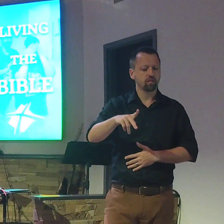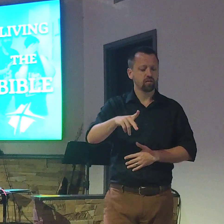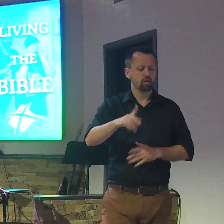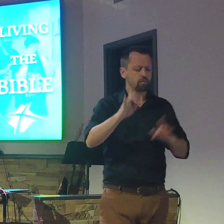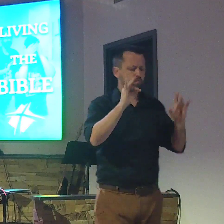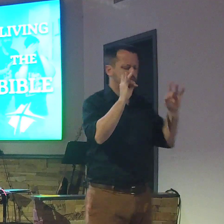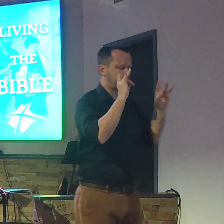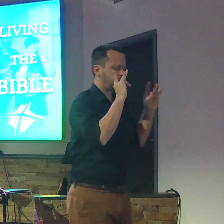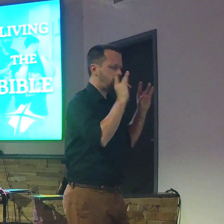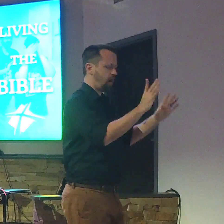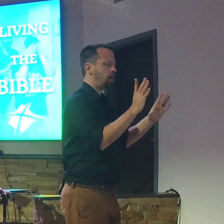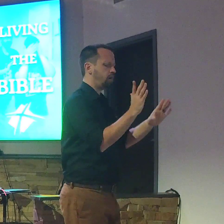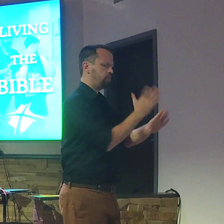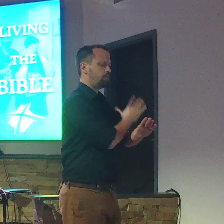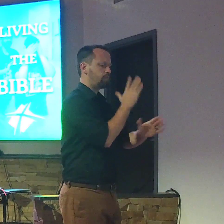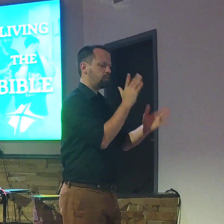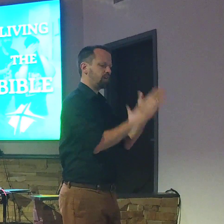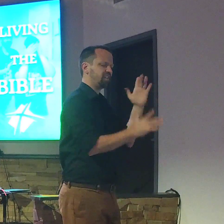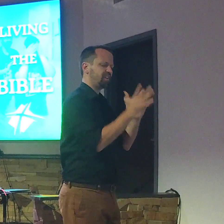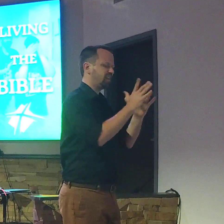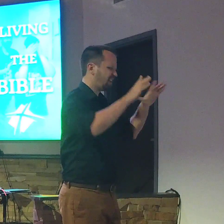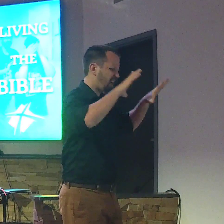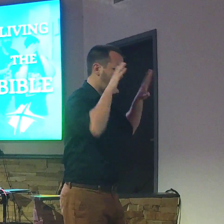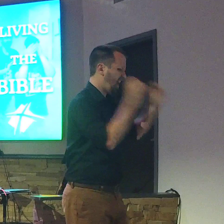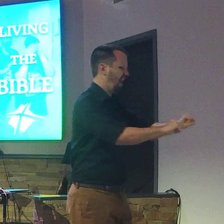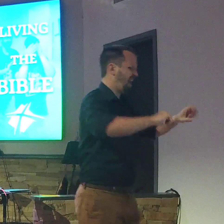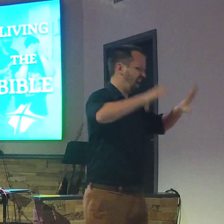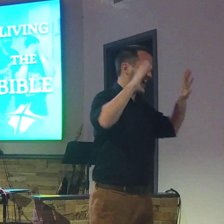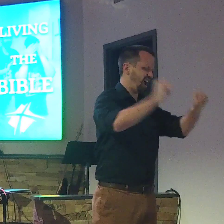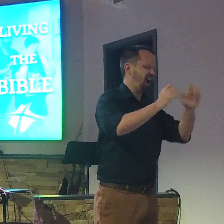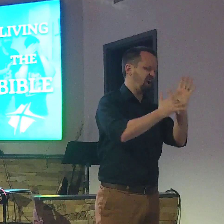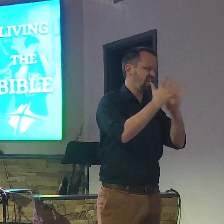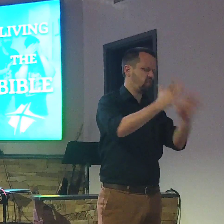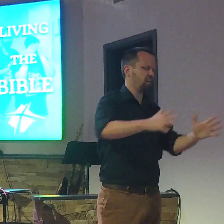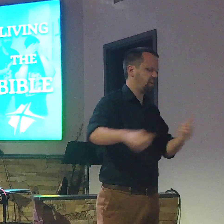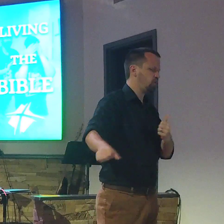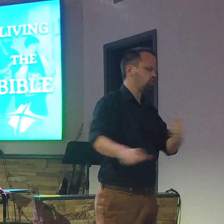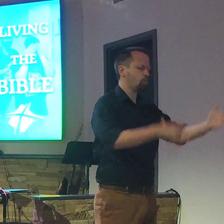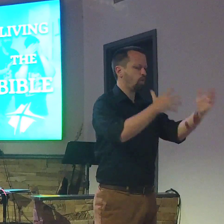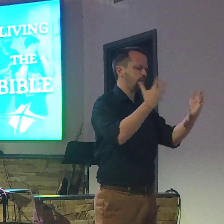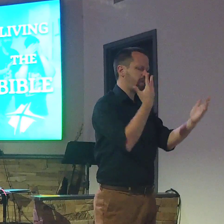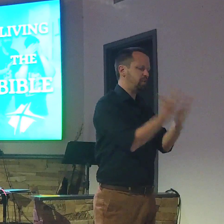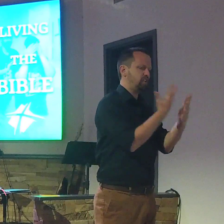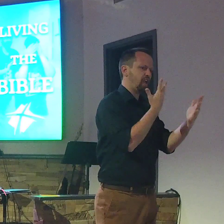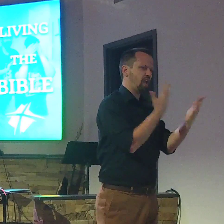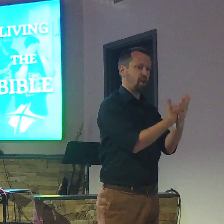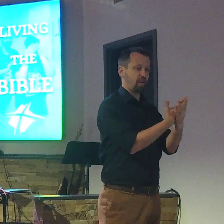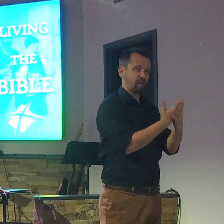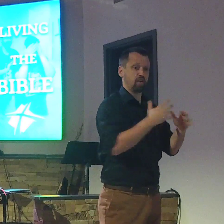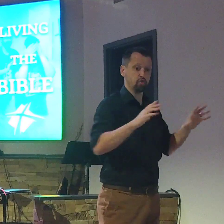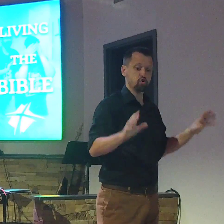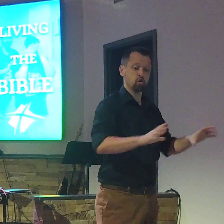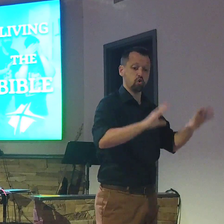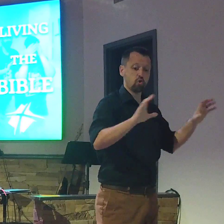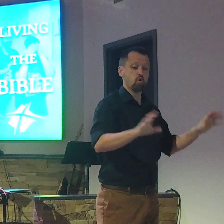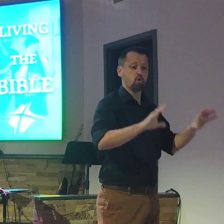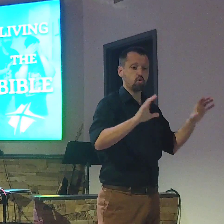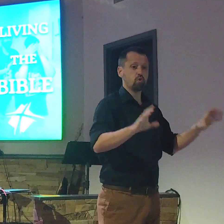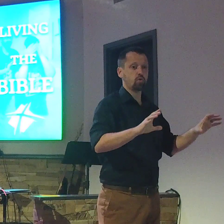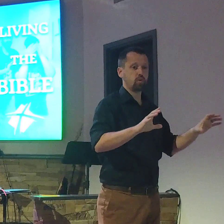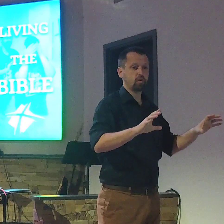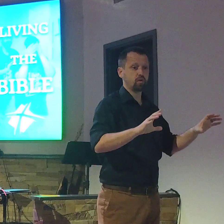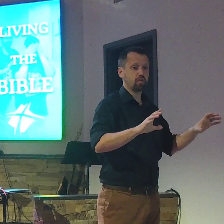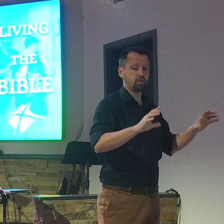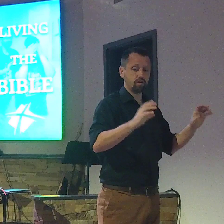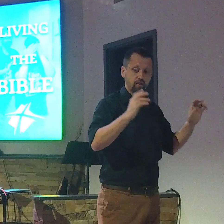unbeliever, to hunt down Christians, jail them, on his way to do that very thing at Damascus, he came